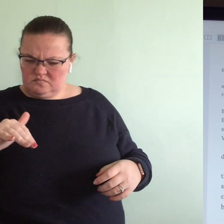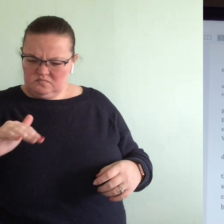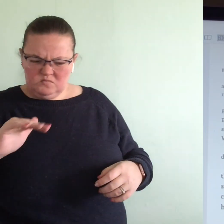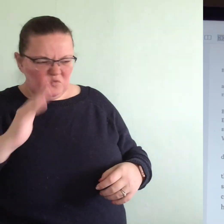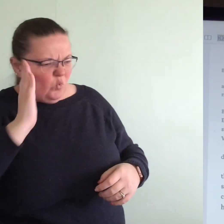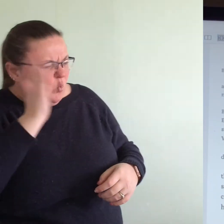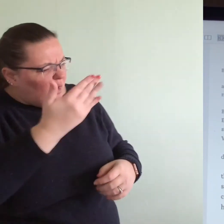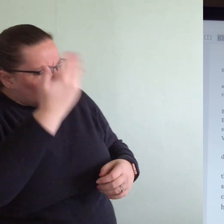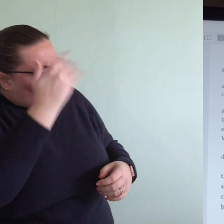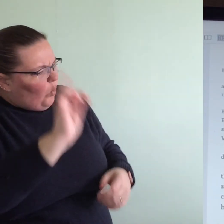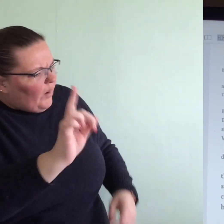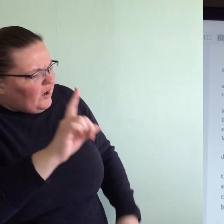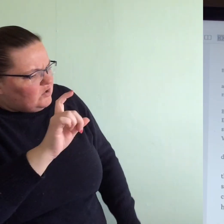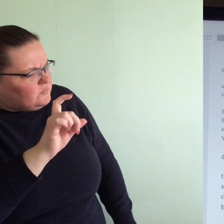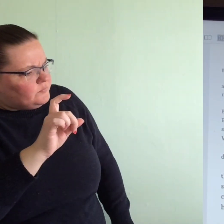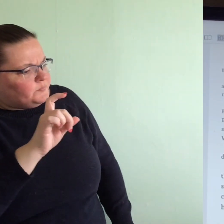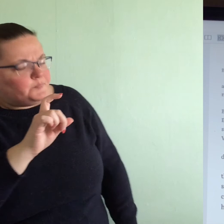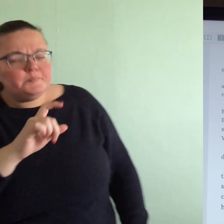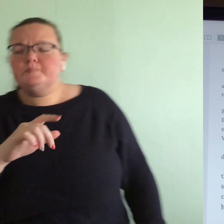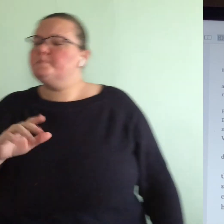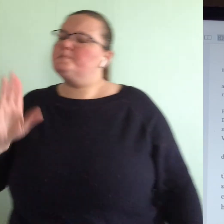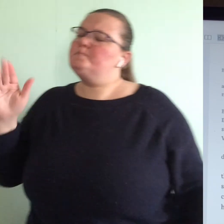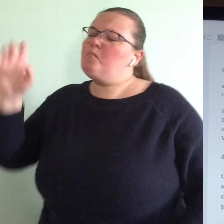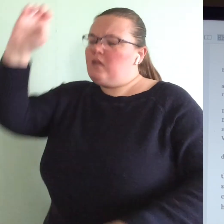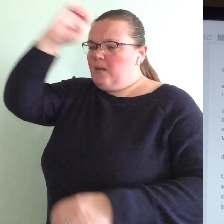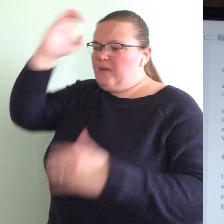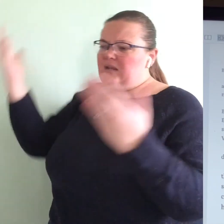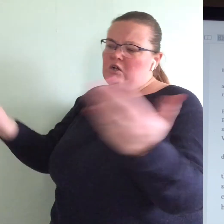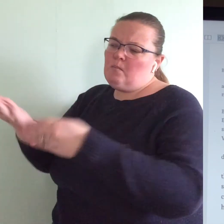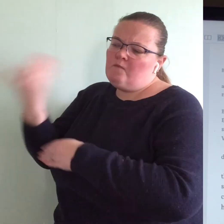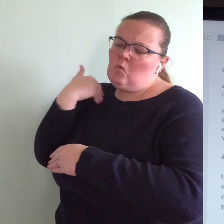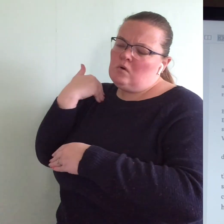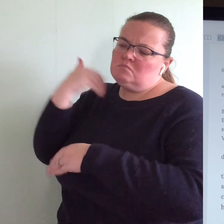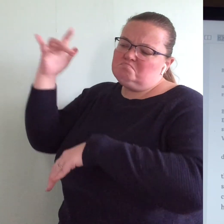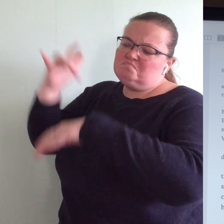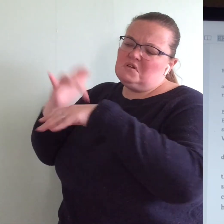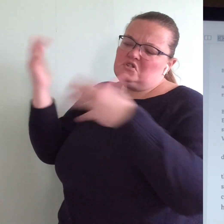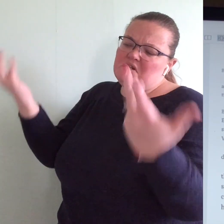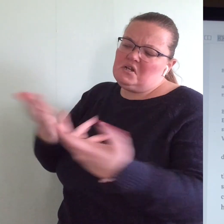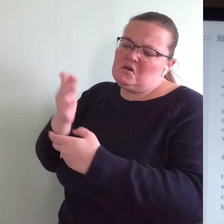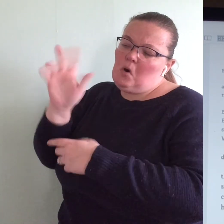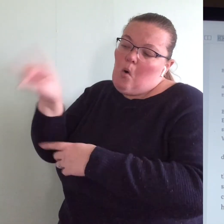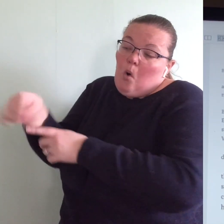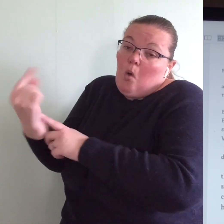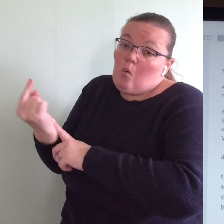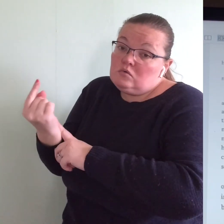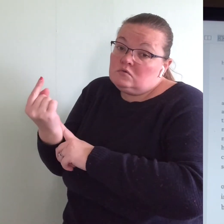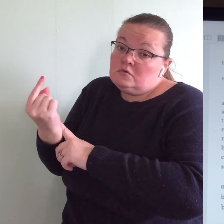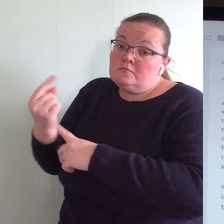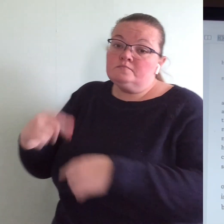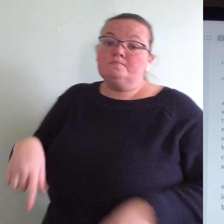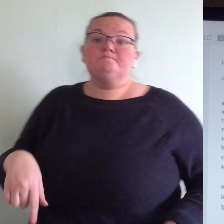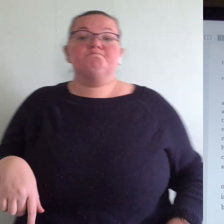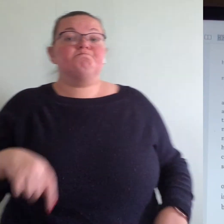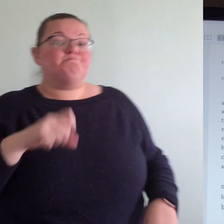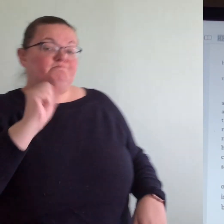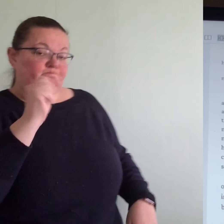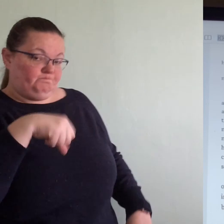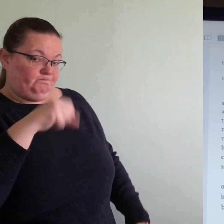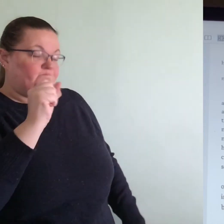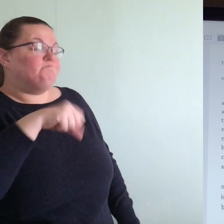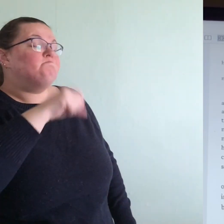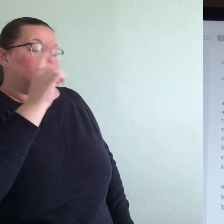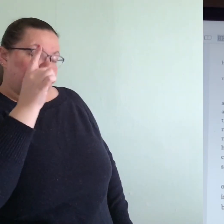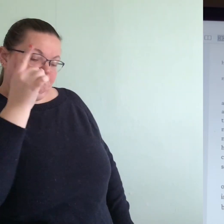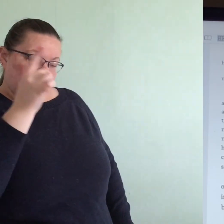Peter. Has he been in this country before? Asked Mr. Beaver. Has he ever been here alone? Yes,